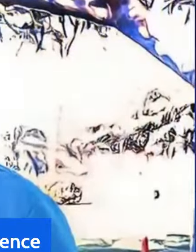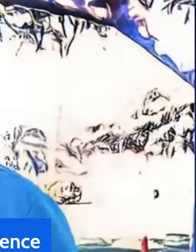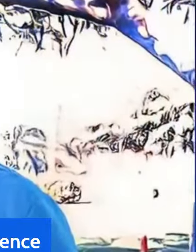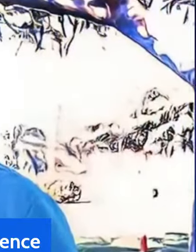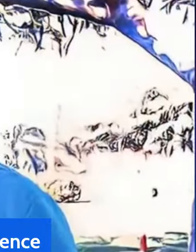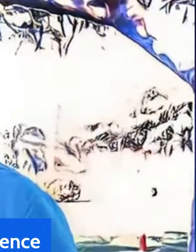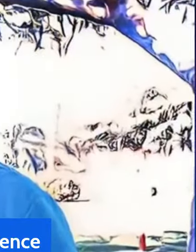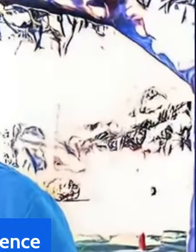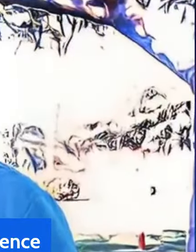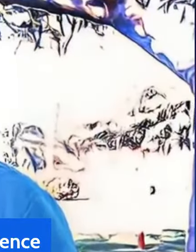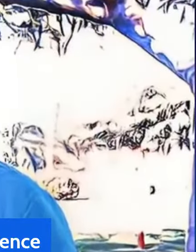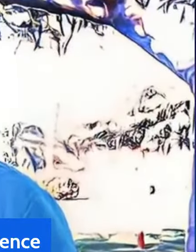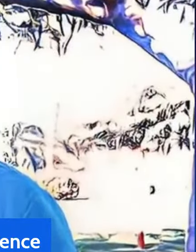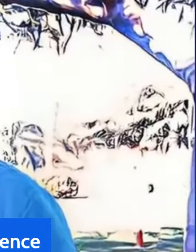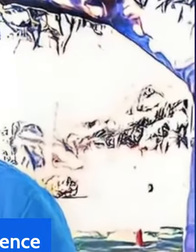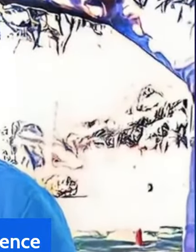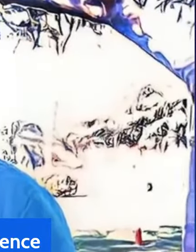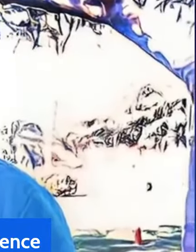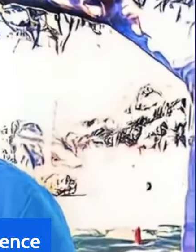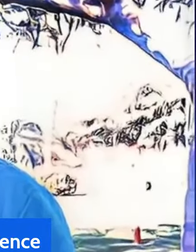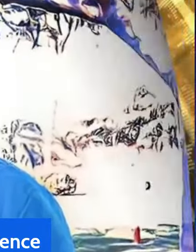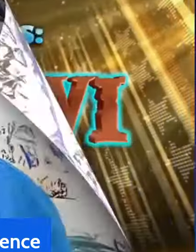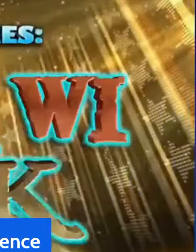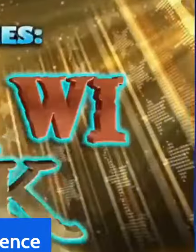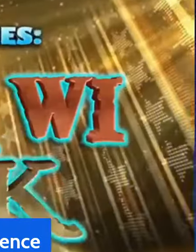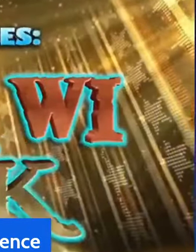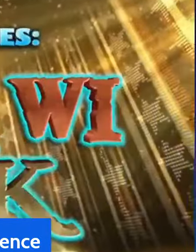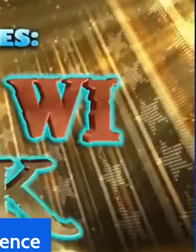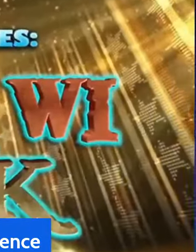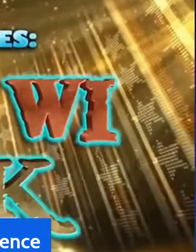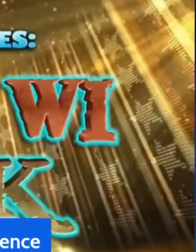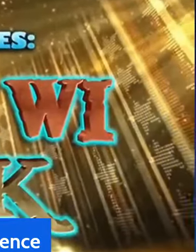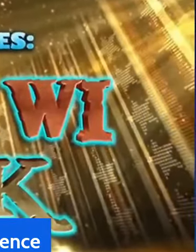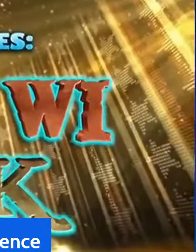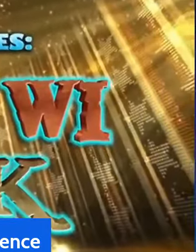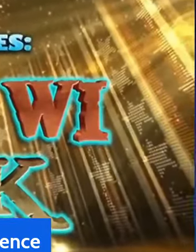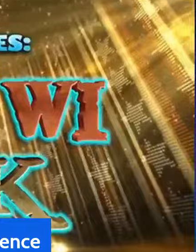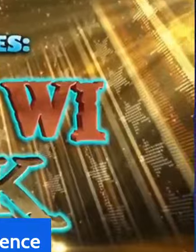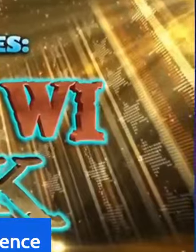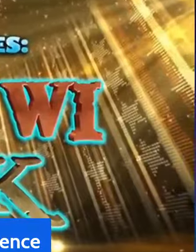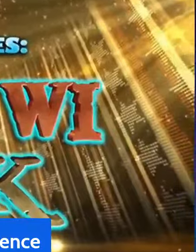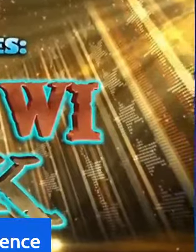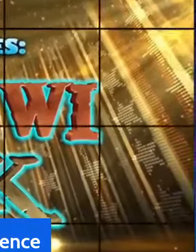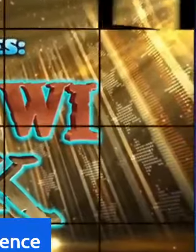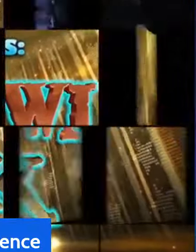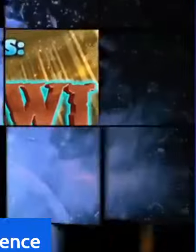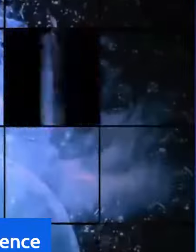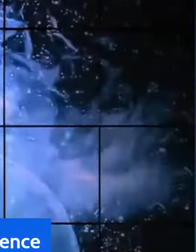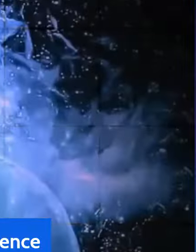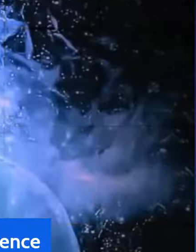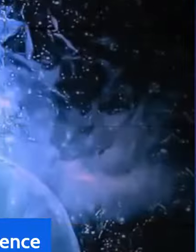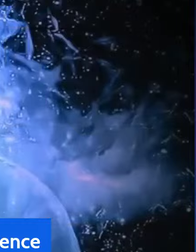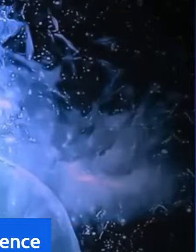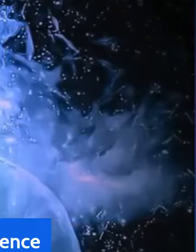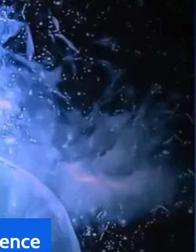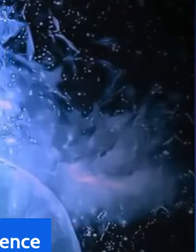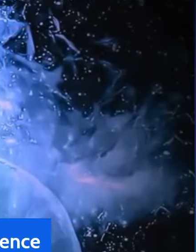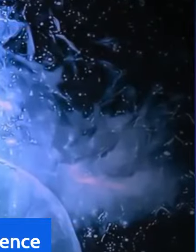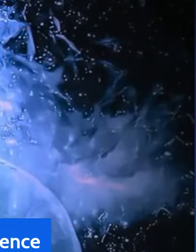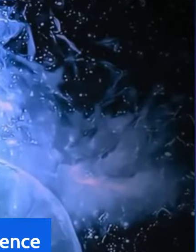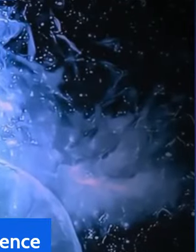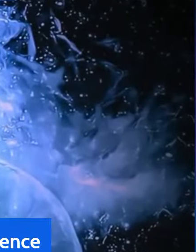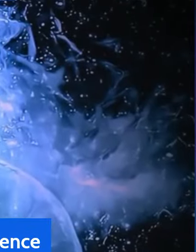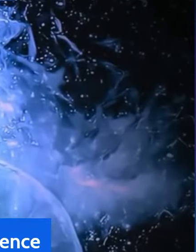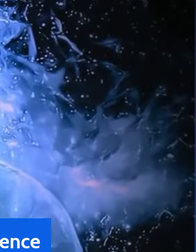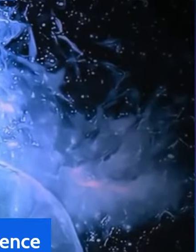When this town becomes an ugly place, don't let it erase the smile from your face. Make we